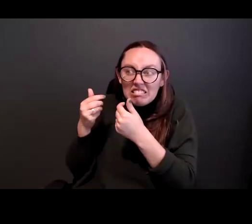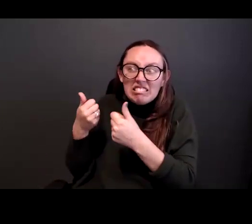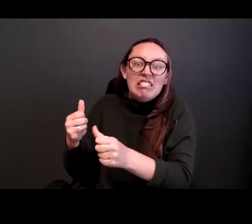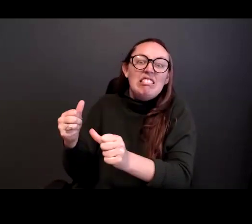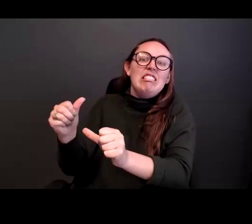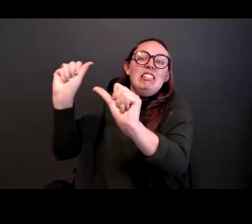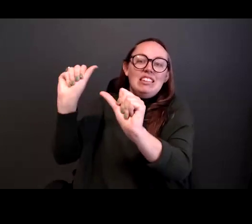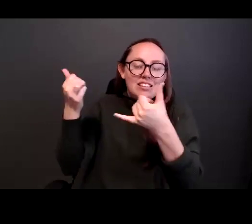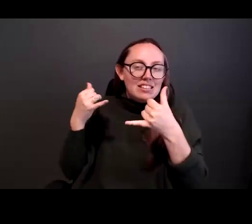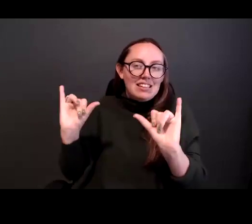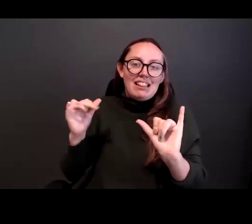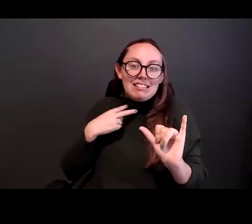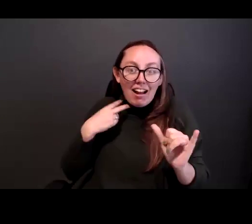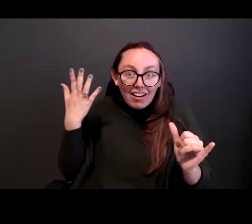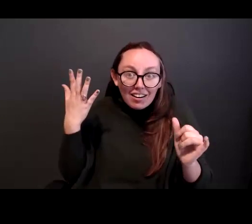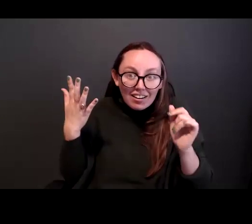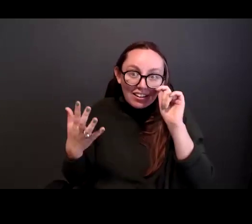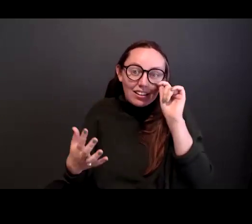actually,